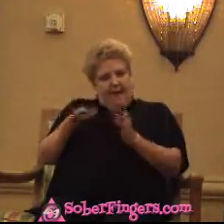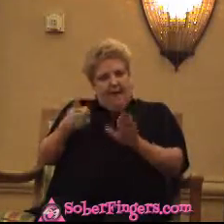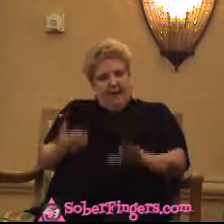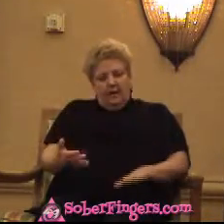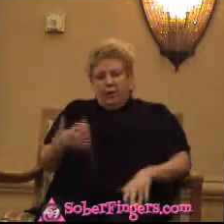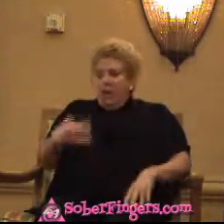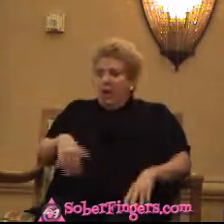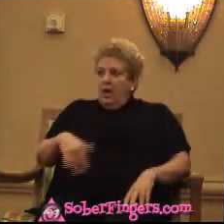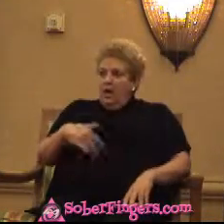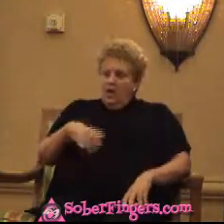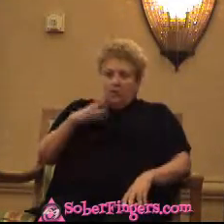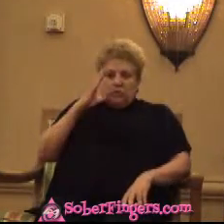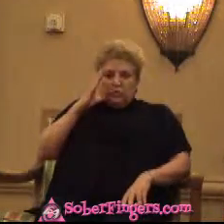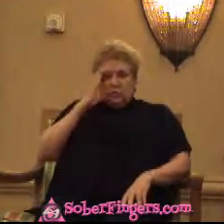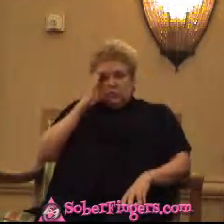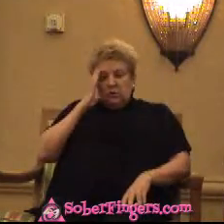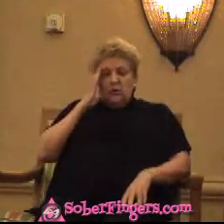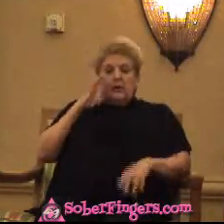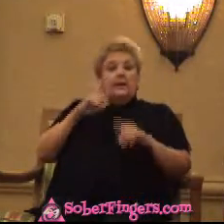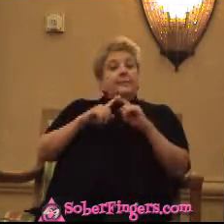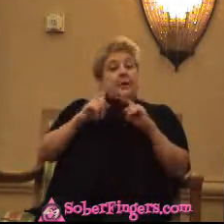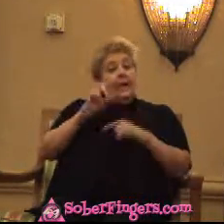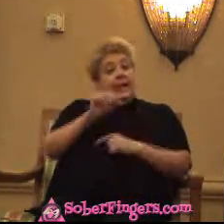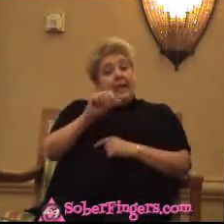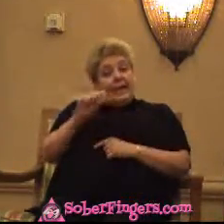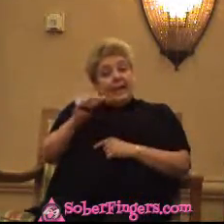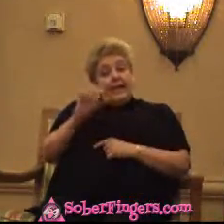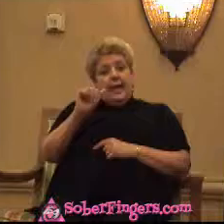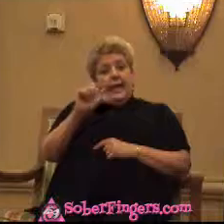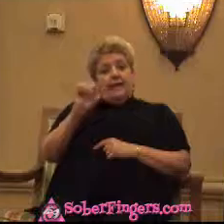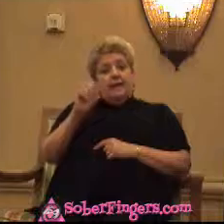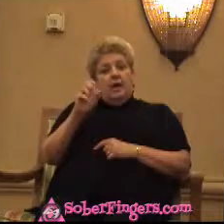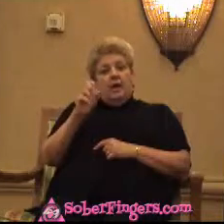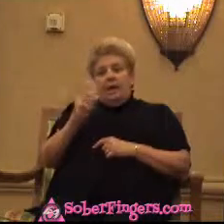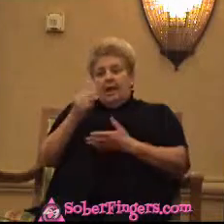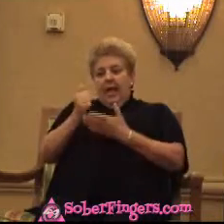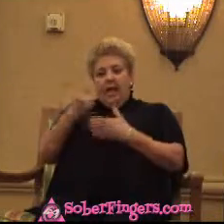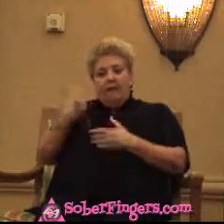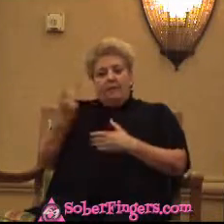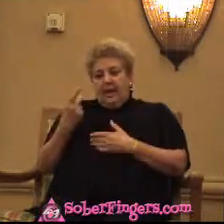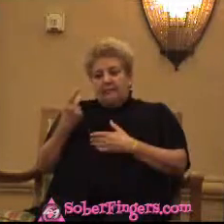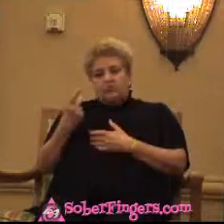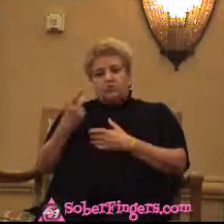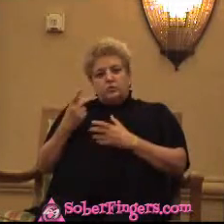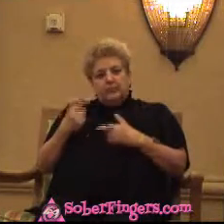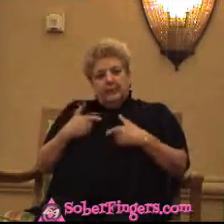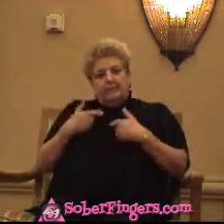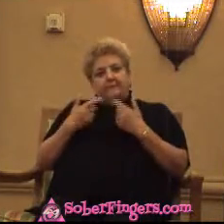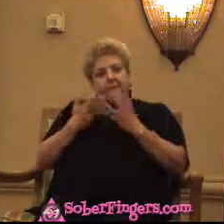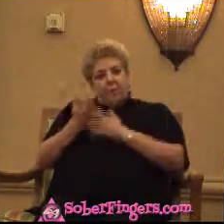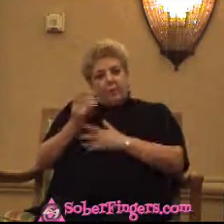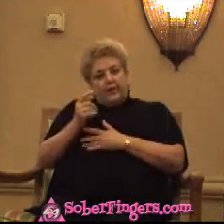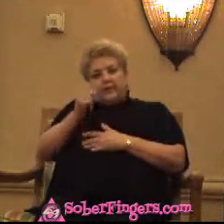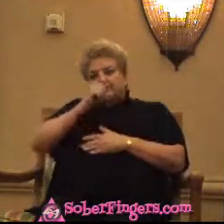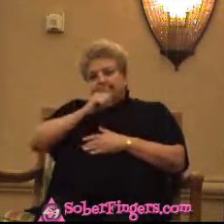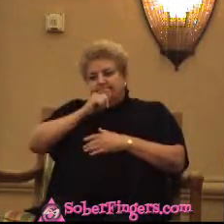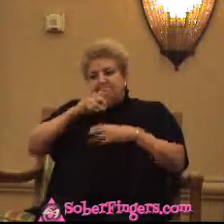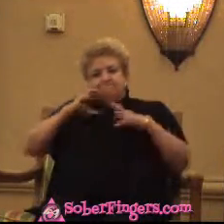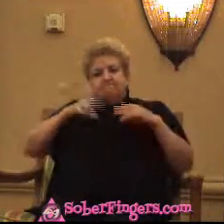And Alcoholics Anonymous and Al-Anon worked us through that. We lived through that. And we got going, and then my deal in Reno